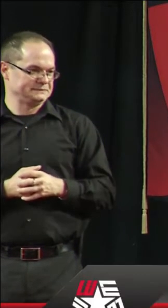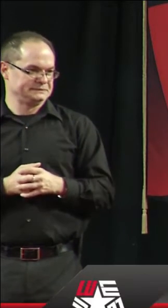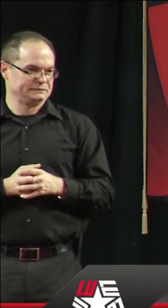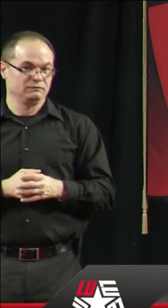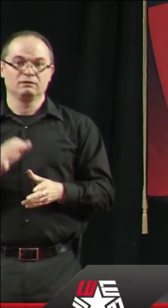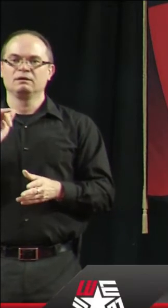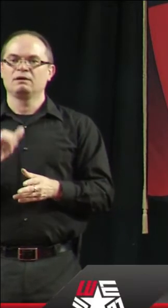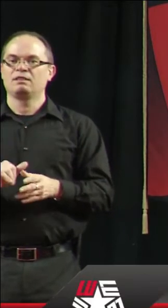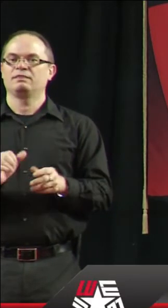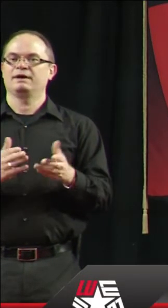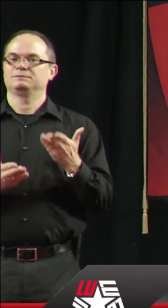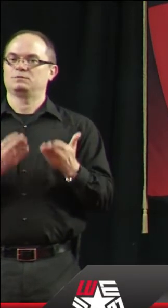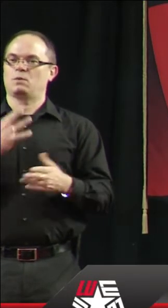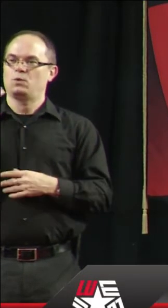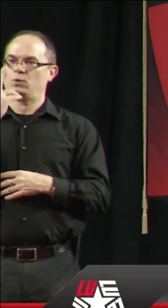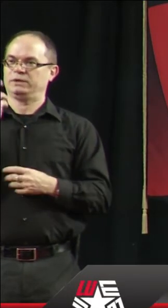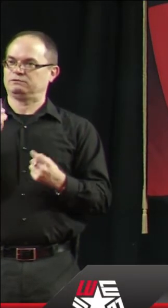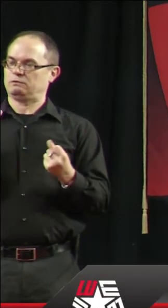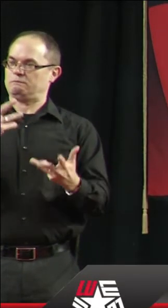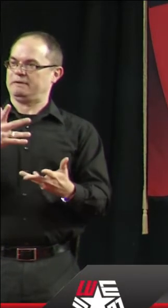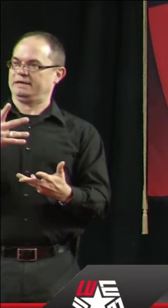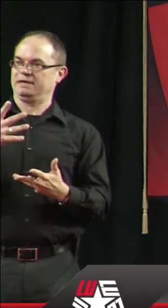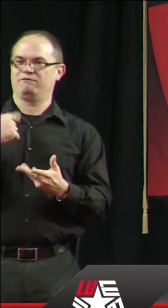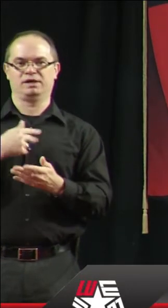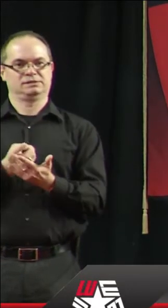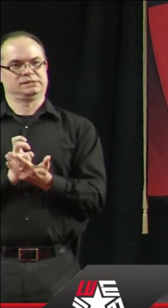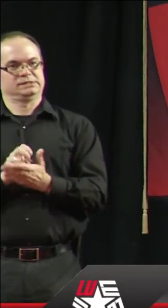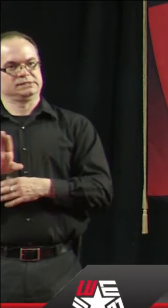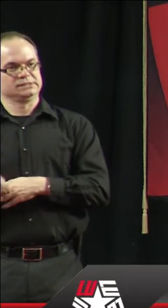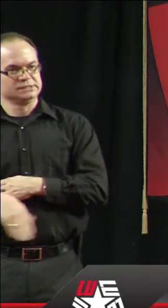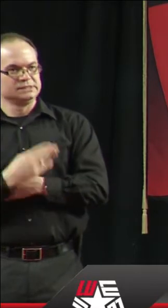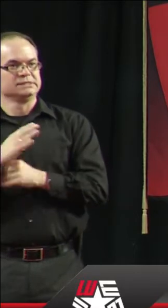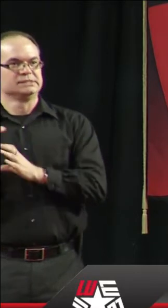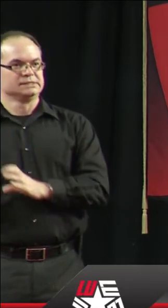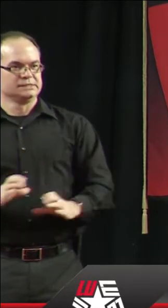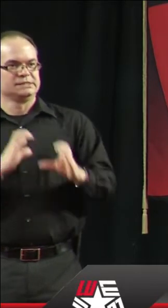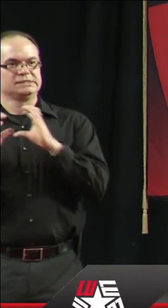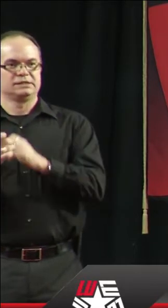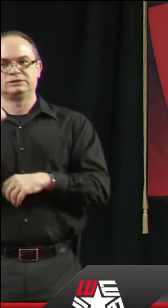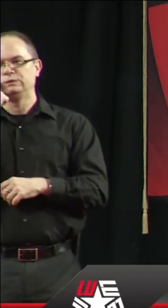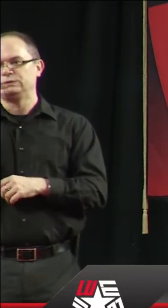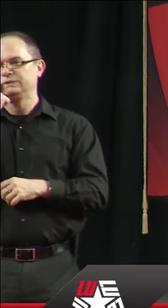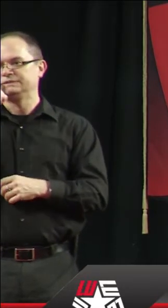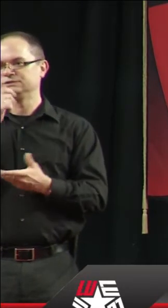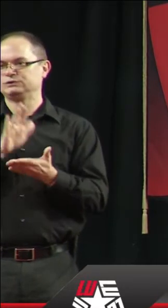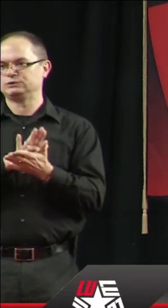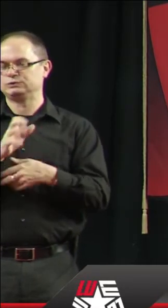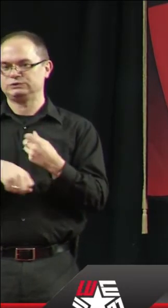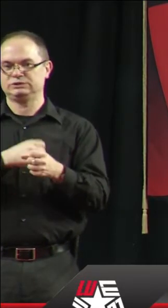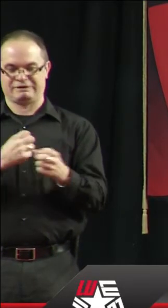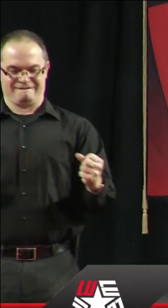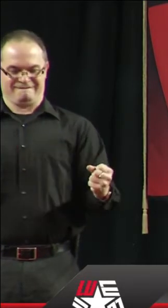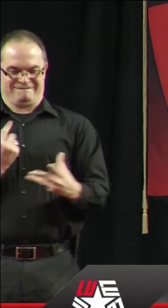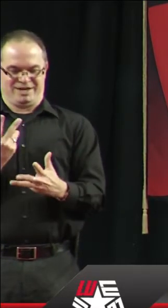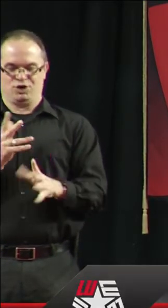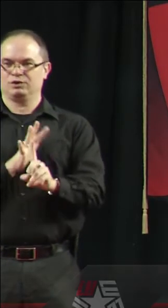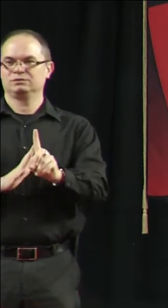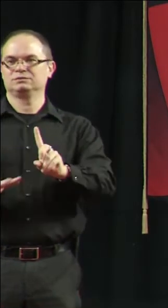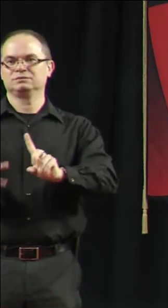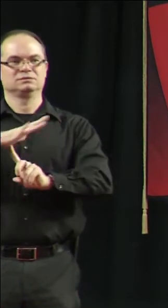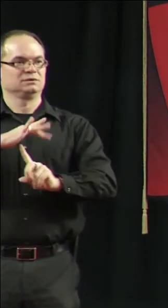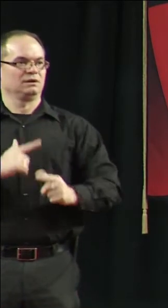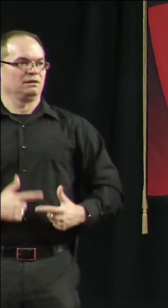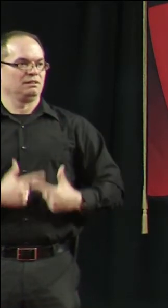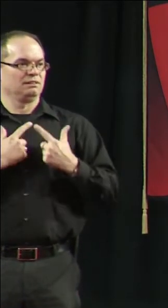is the probable reason for many of my sleepless nights during these past 4 years. Fear is everywhere in life. There